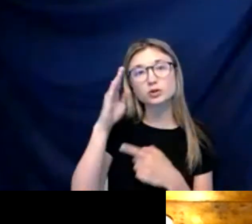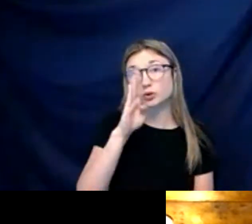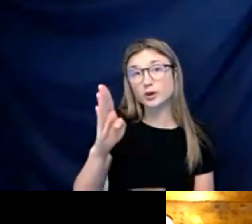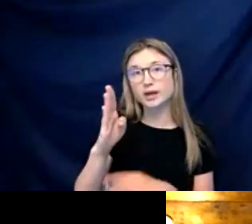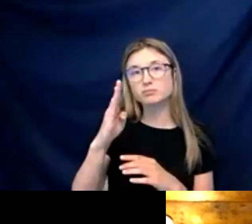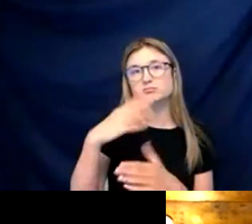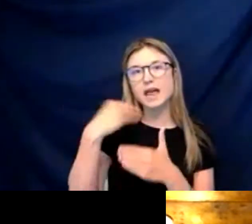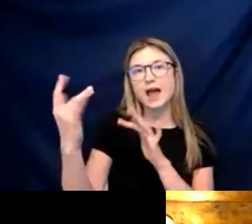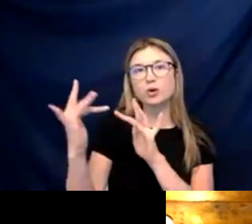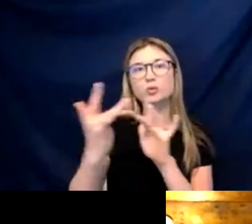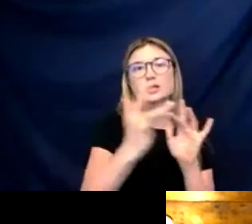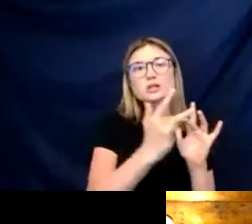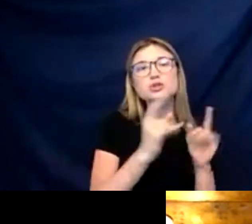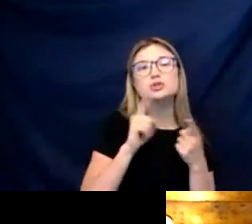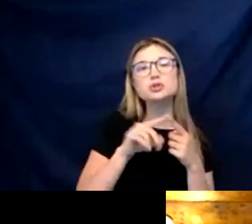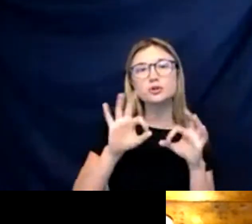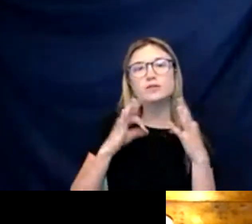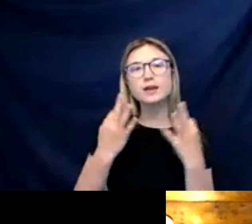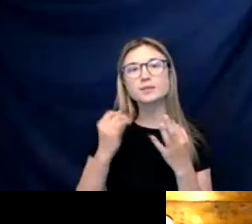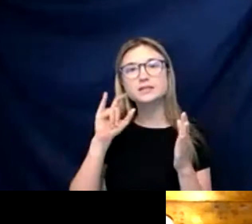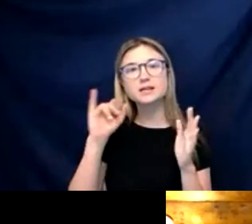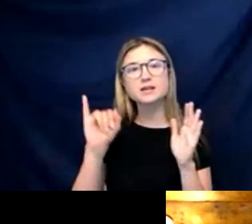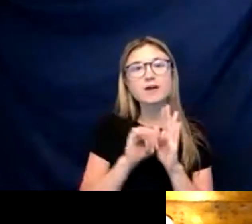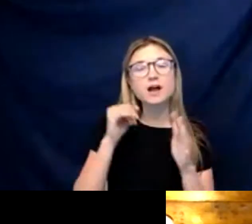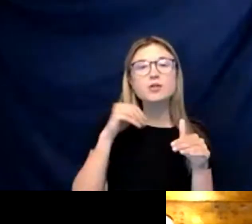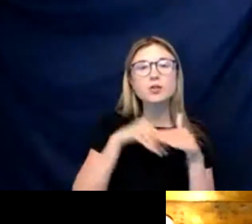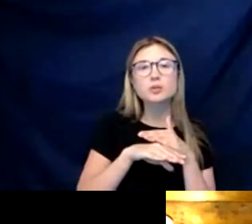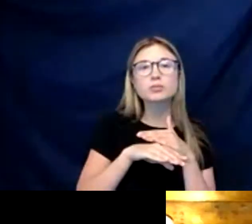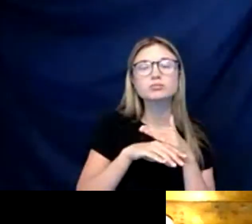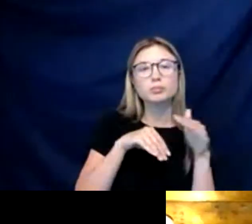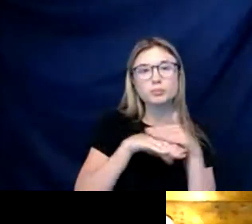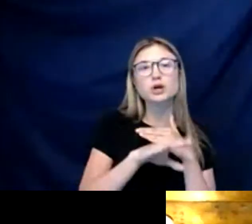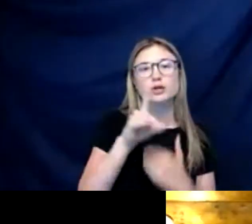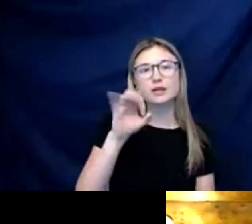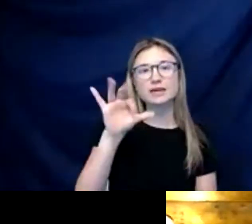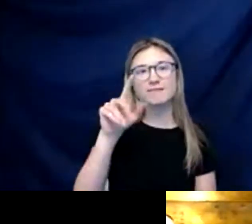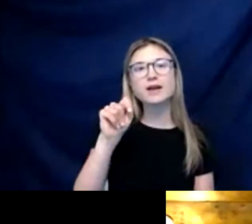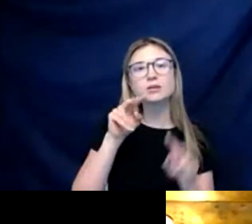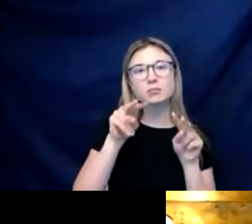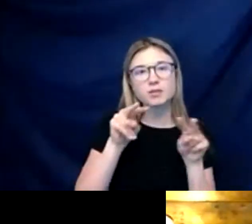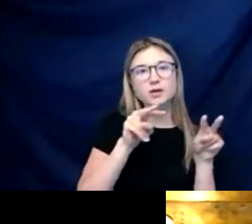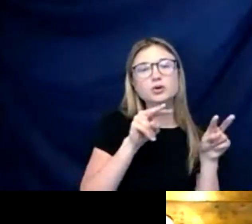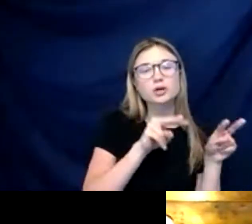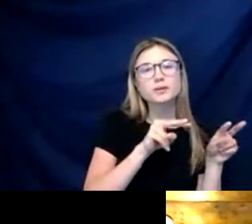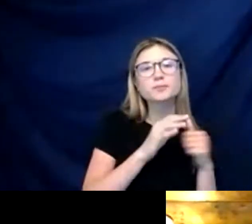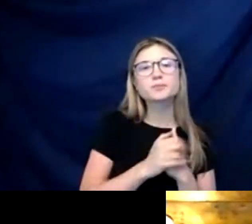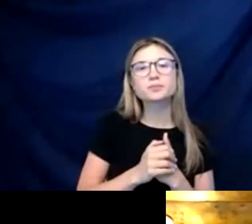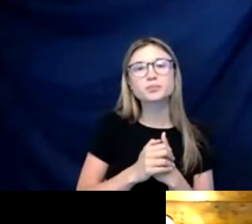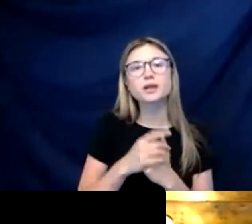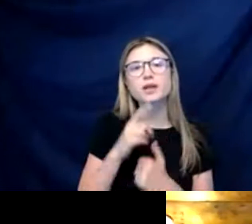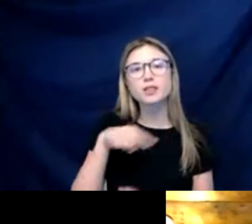who are identified through birth defects monitoring surveillance. And so they will